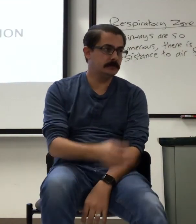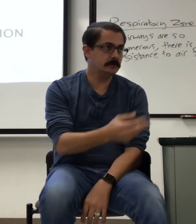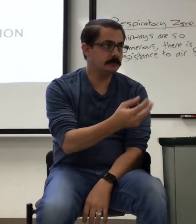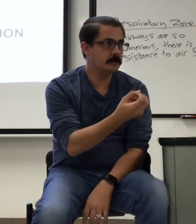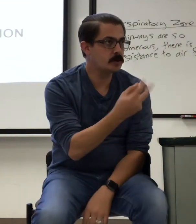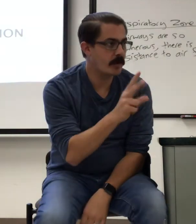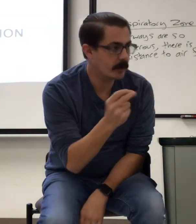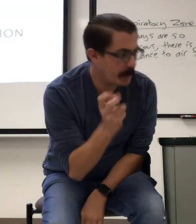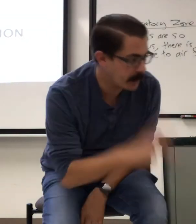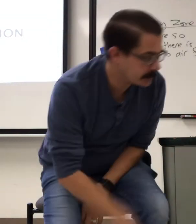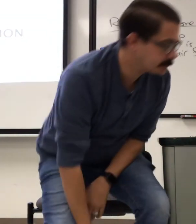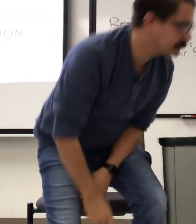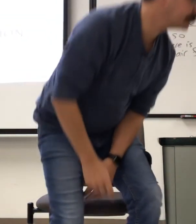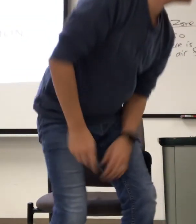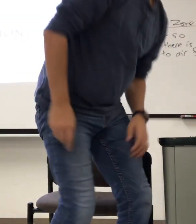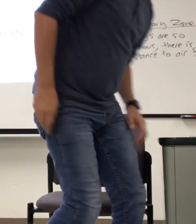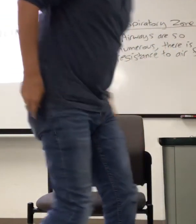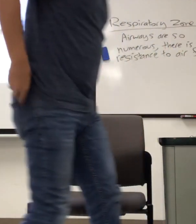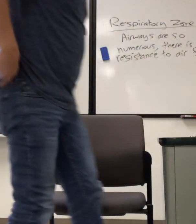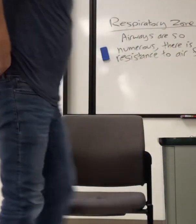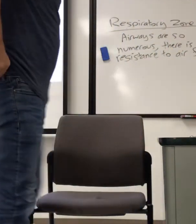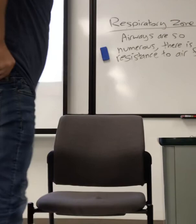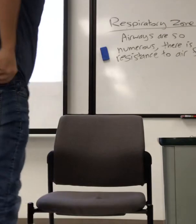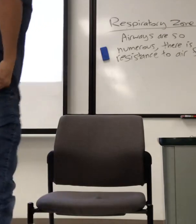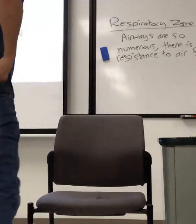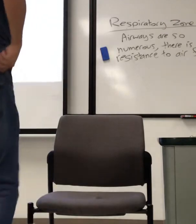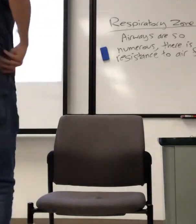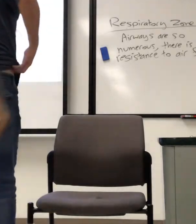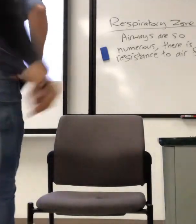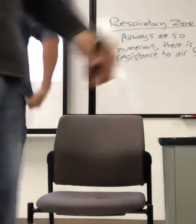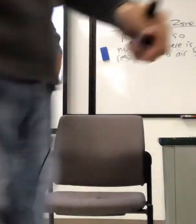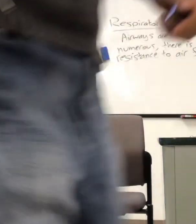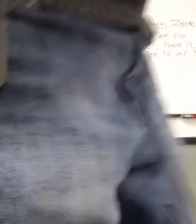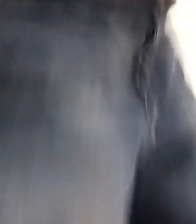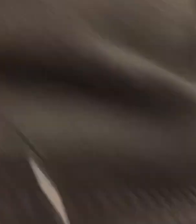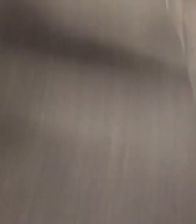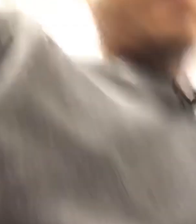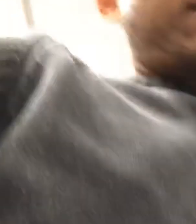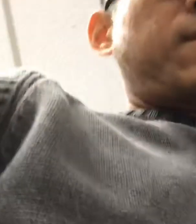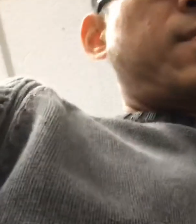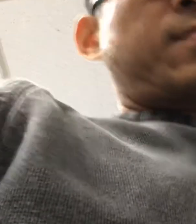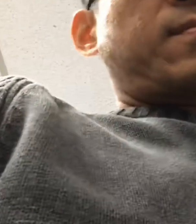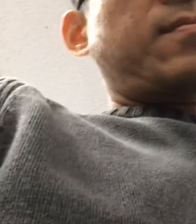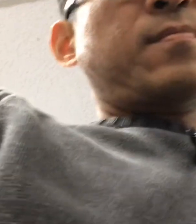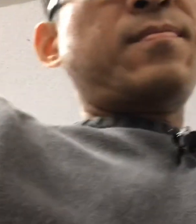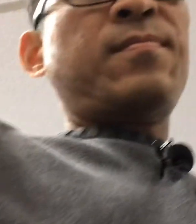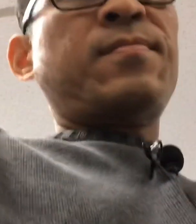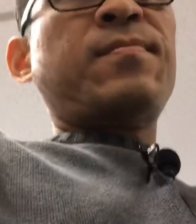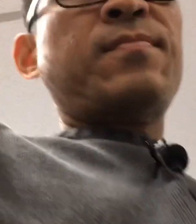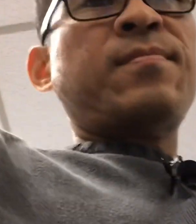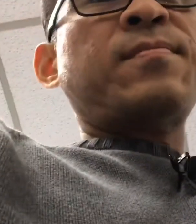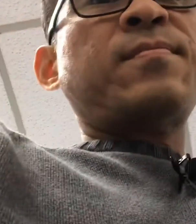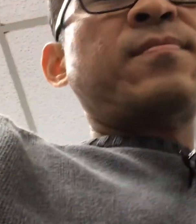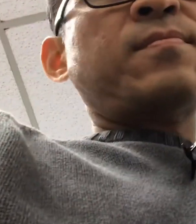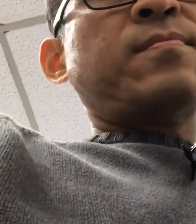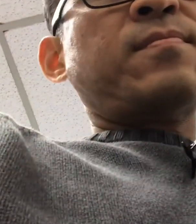We'll continue on with these slides.